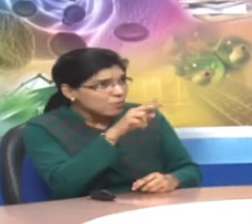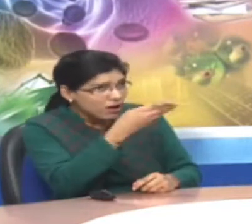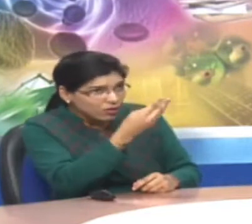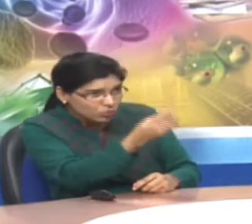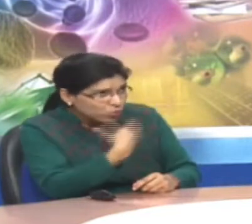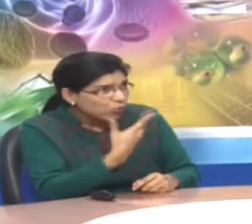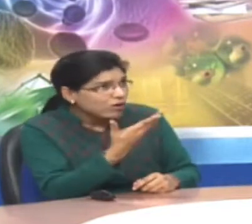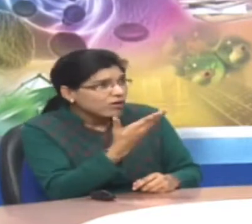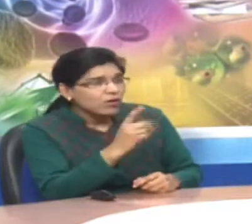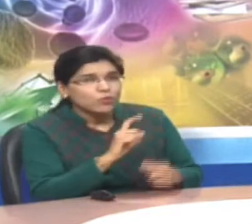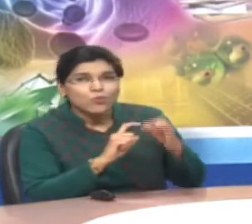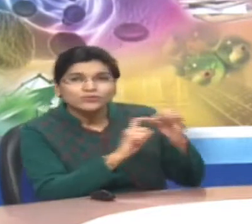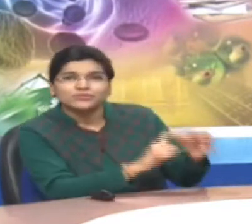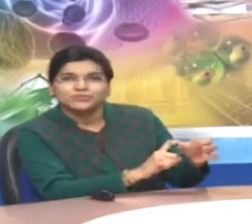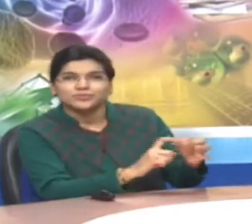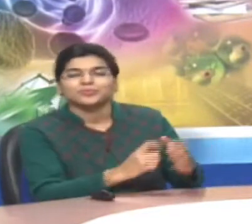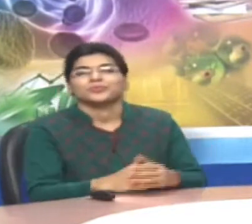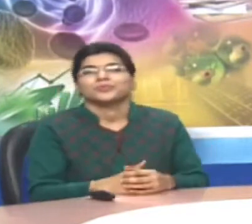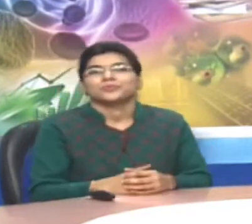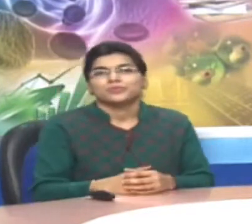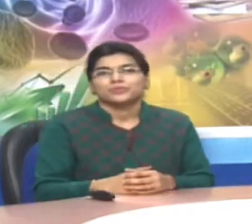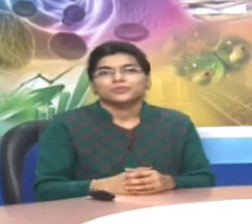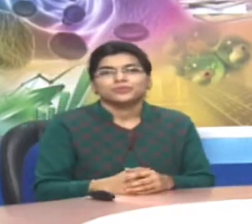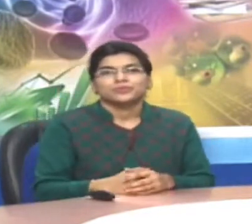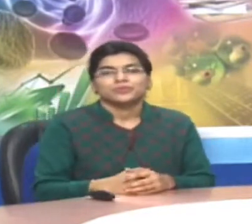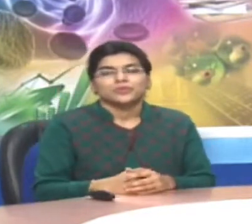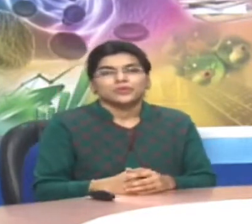a little harsh, isn't it?